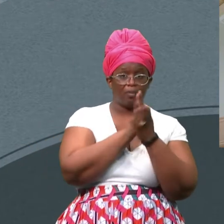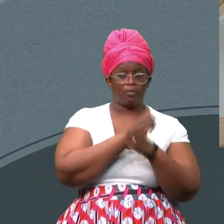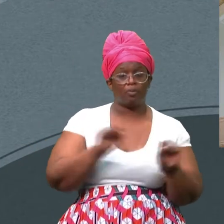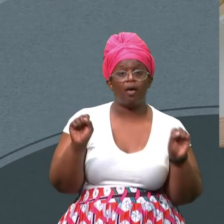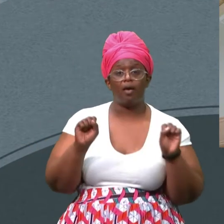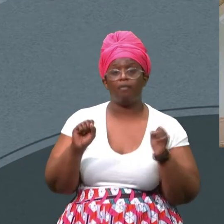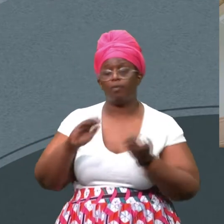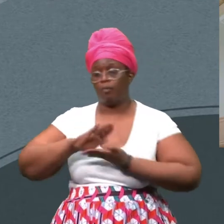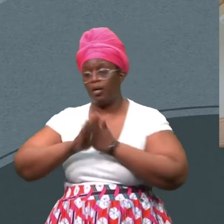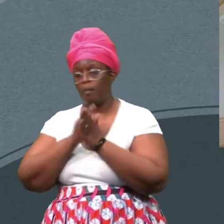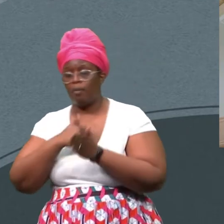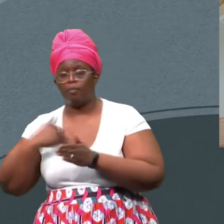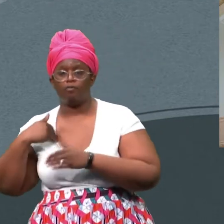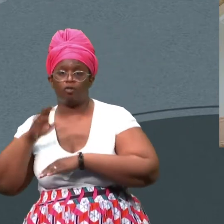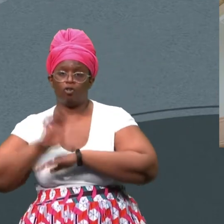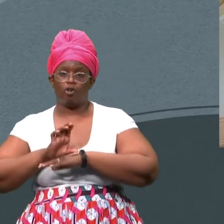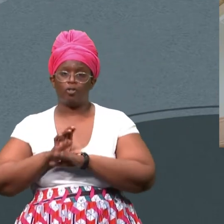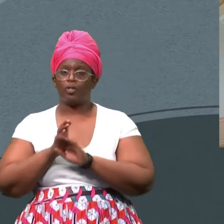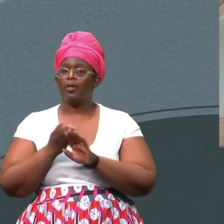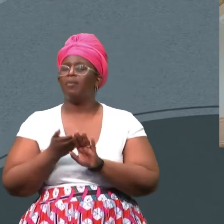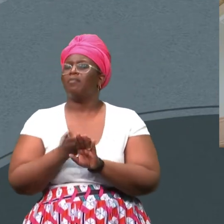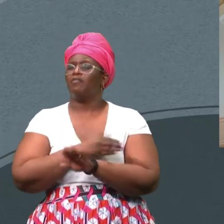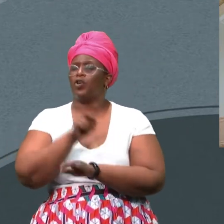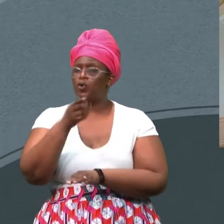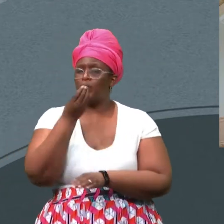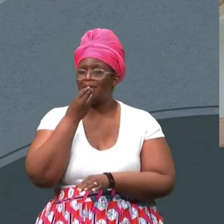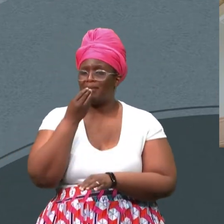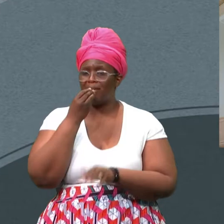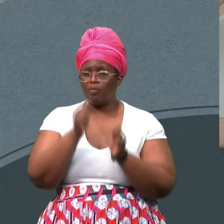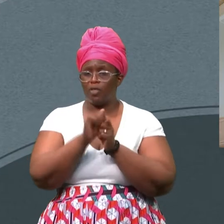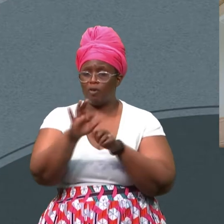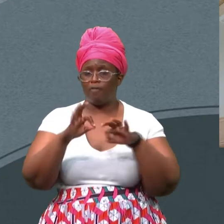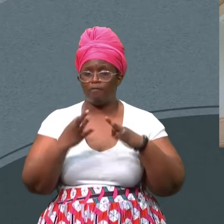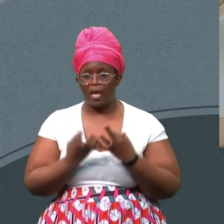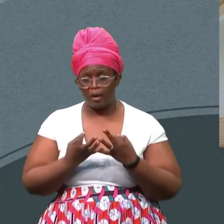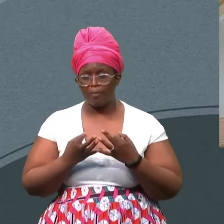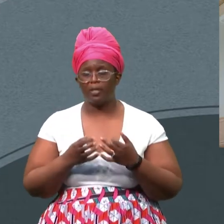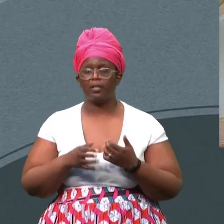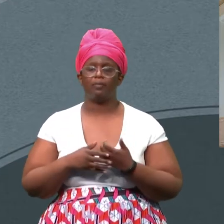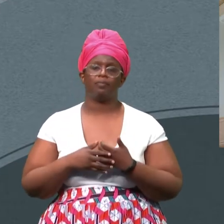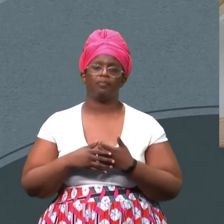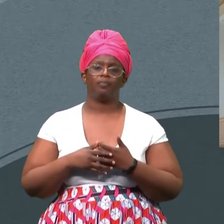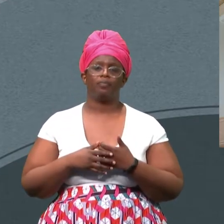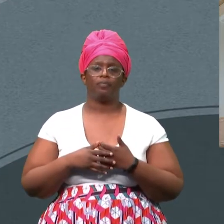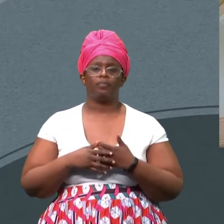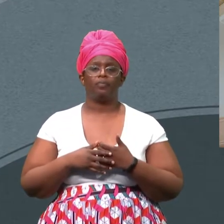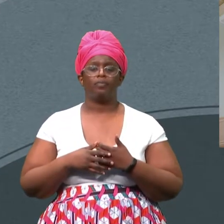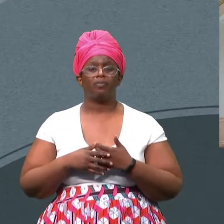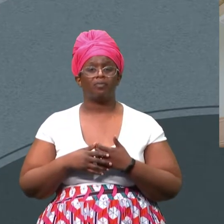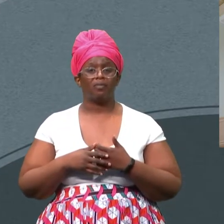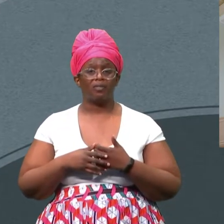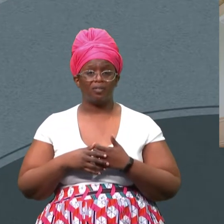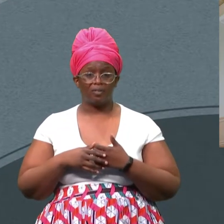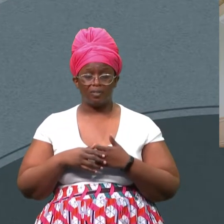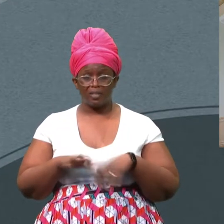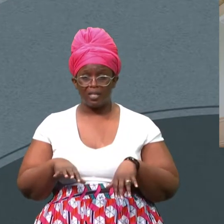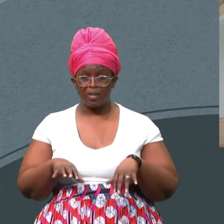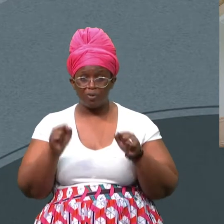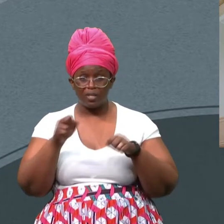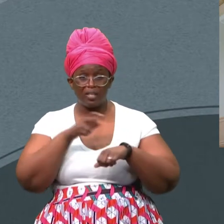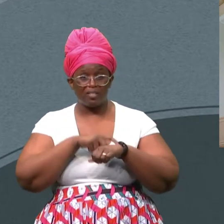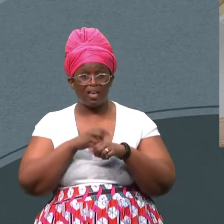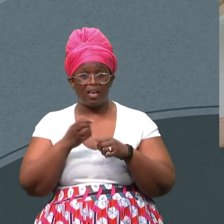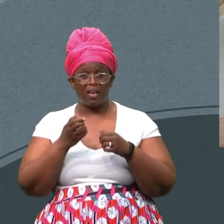on, before you have brunch as a family, before you have dinner as a family, can you take a moment at the table